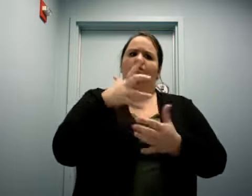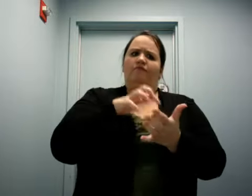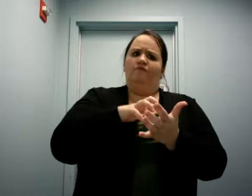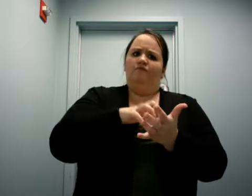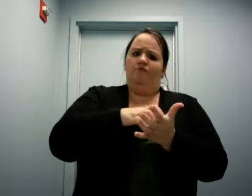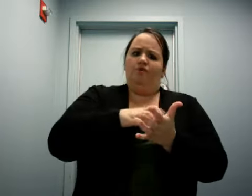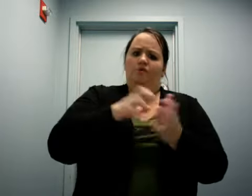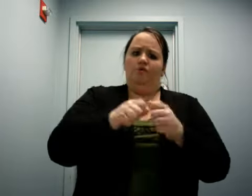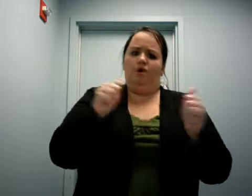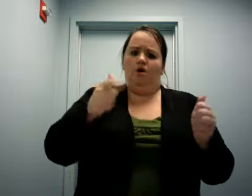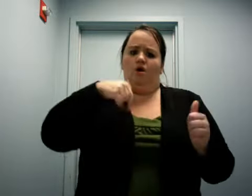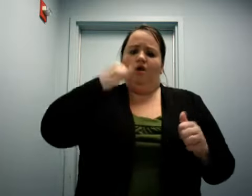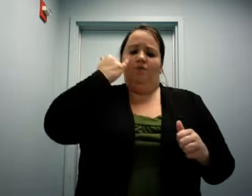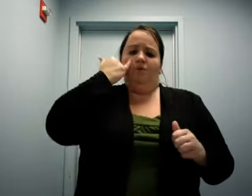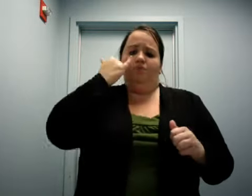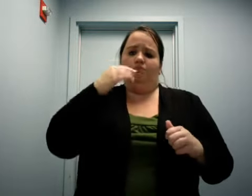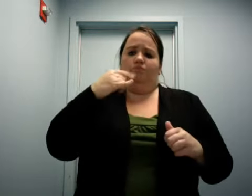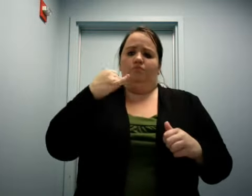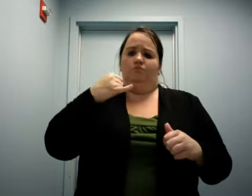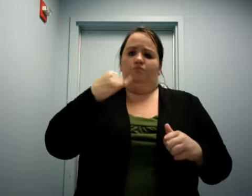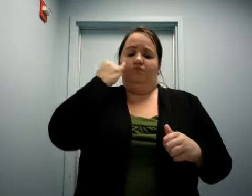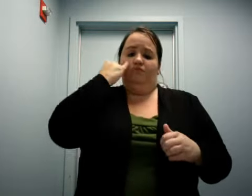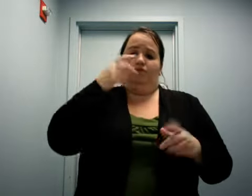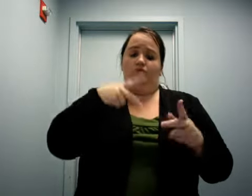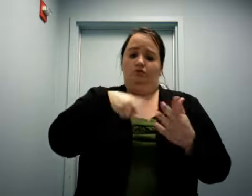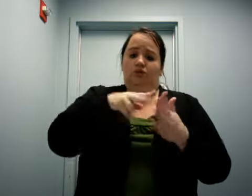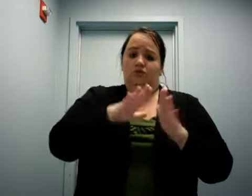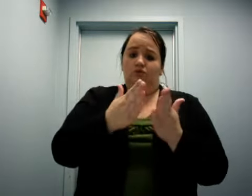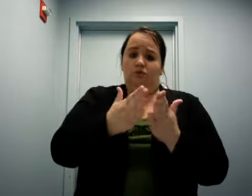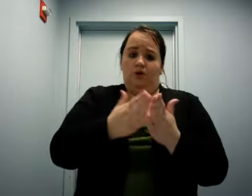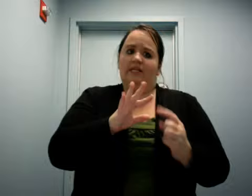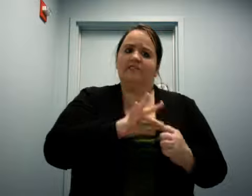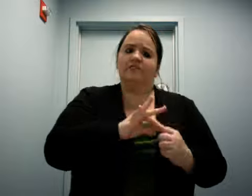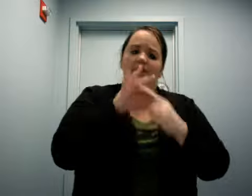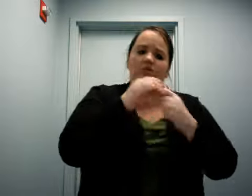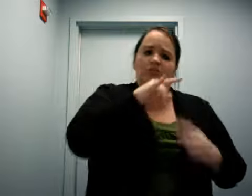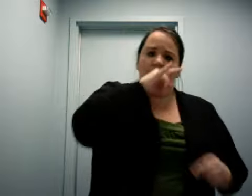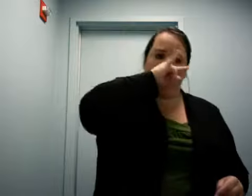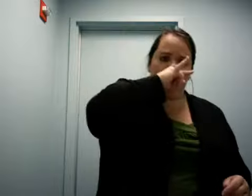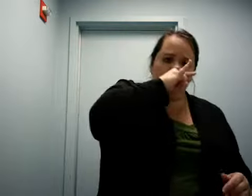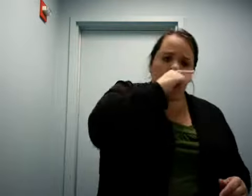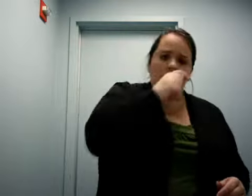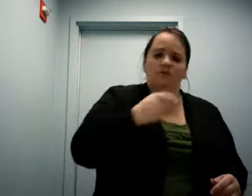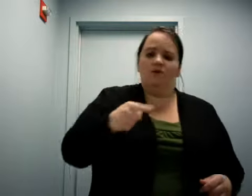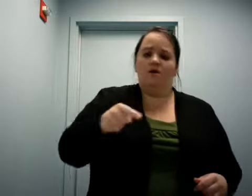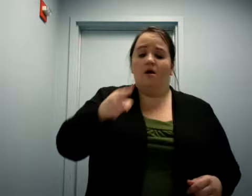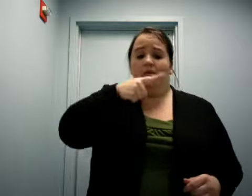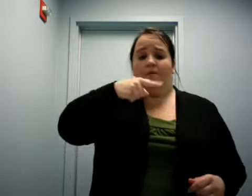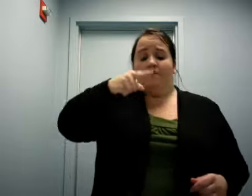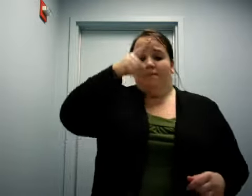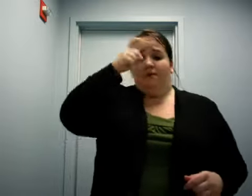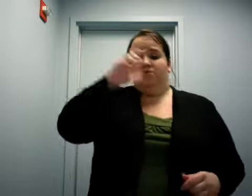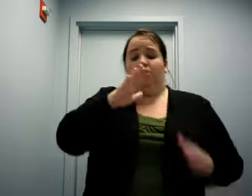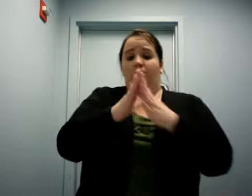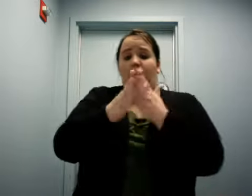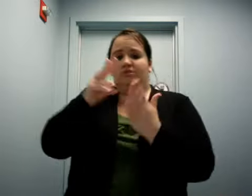of a story, particularly as children. Because all I had read were books in which characters were foreign, I had become